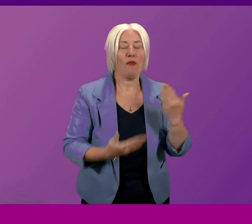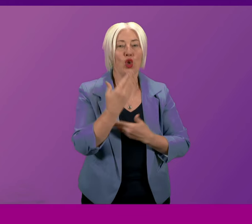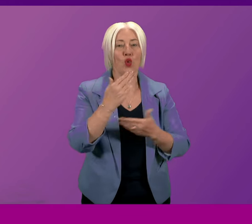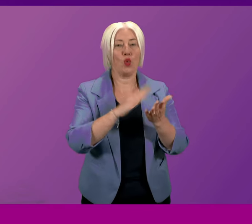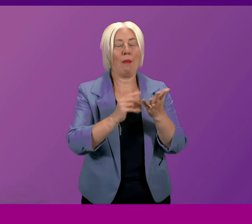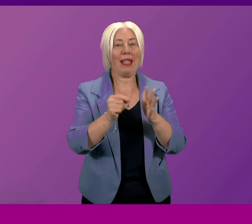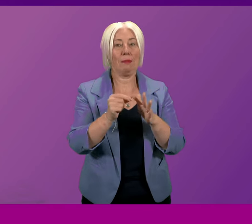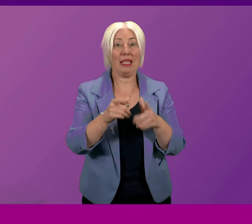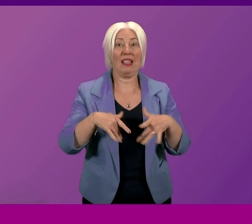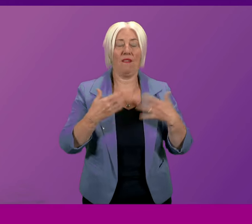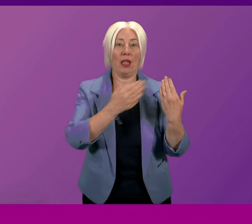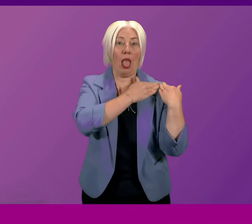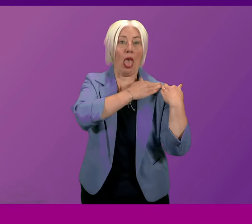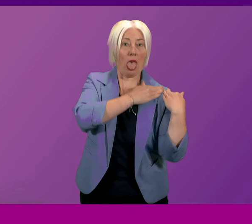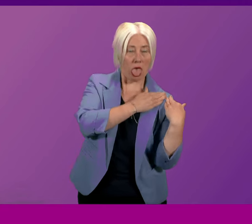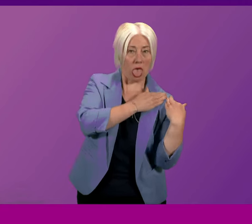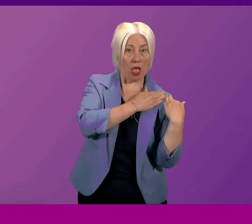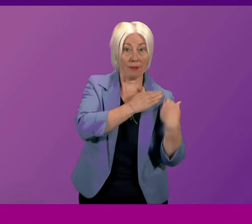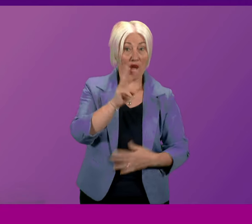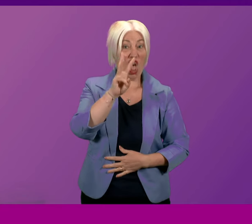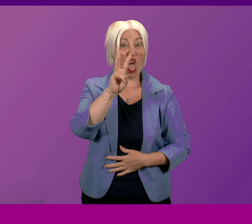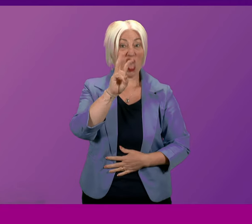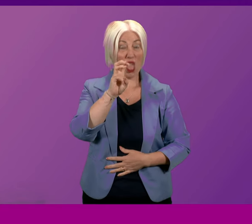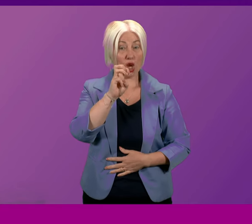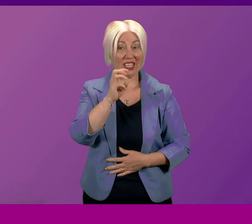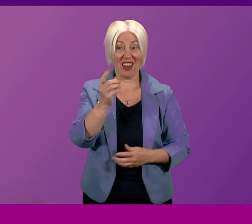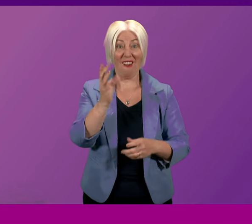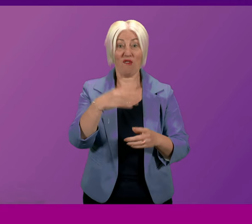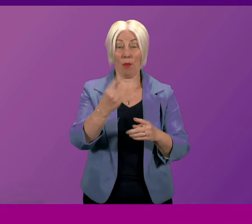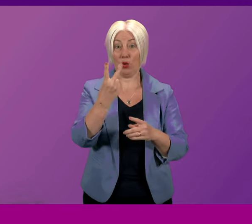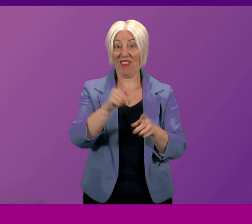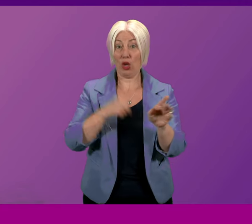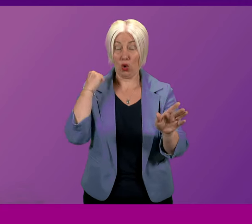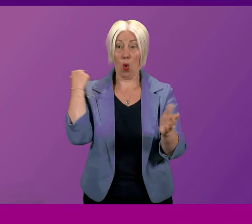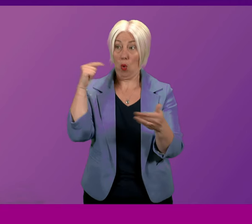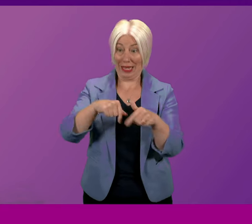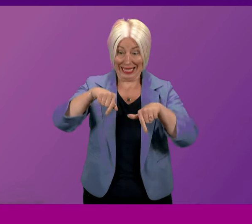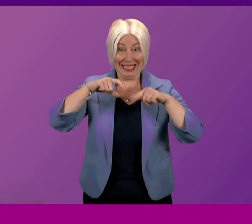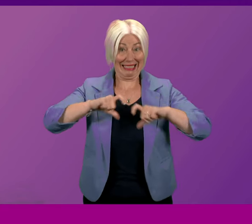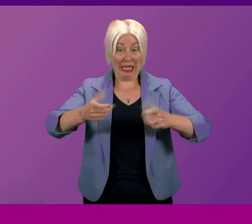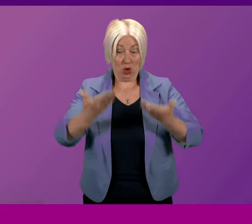member, 13 of whom still give such dedicated service today.